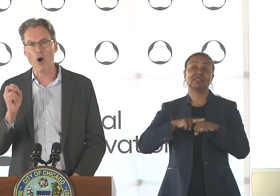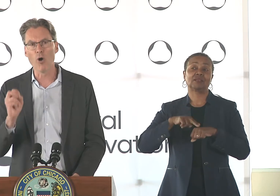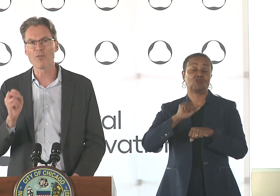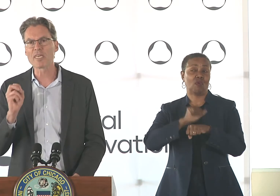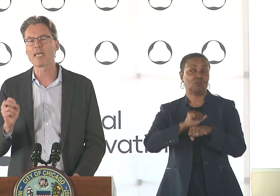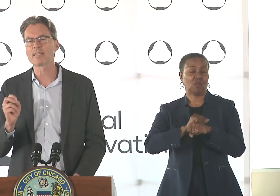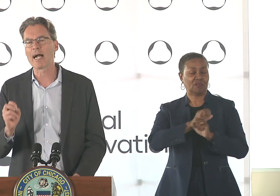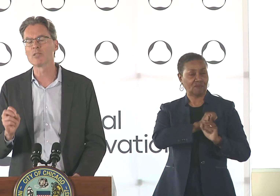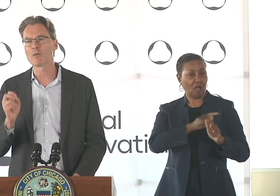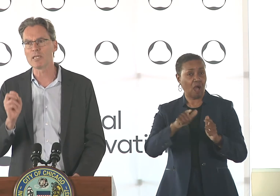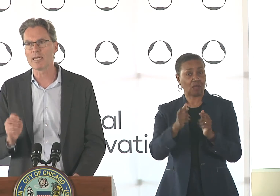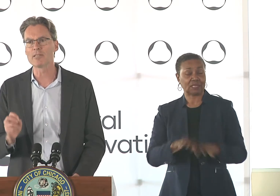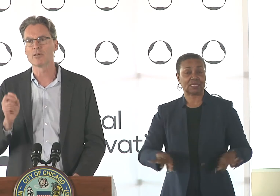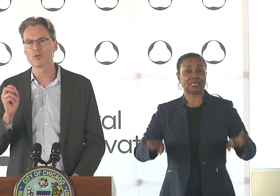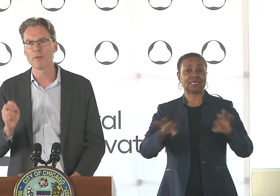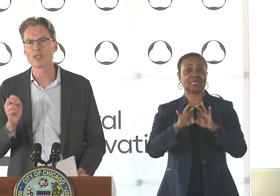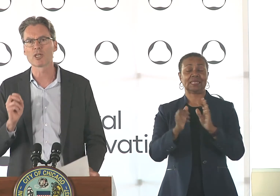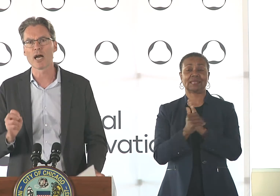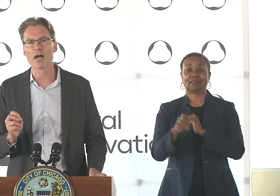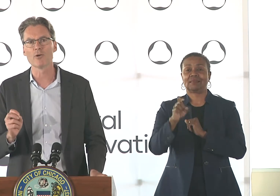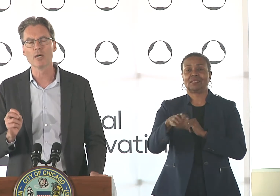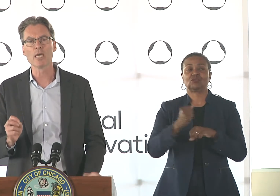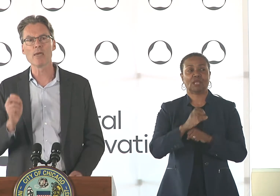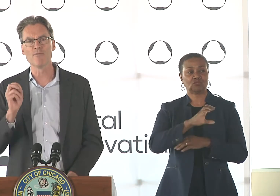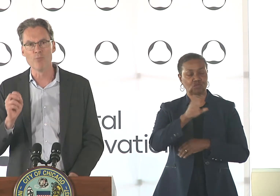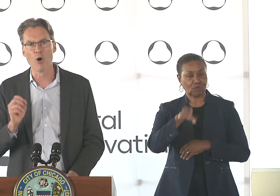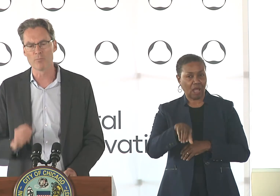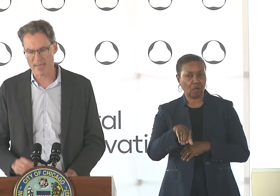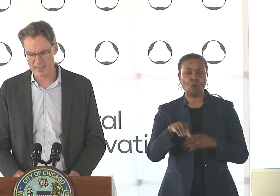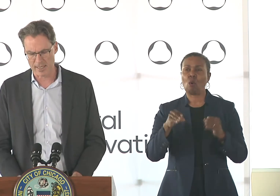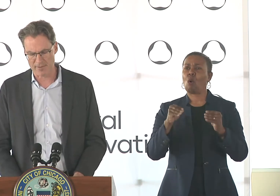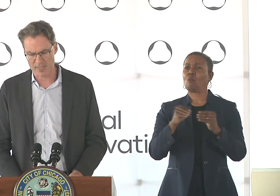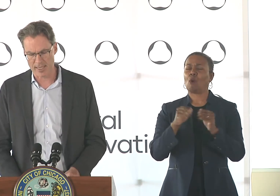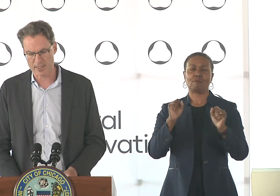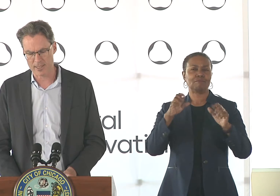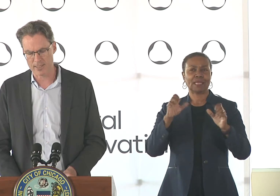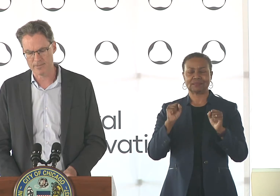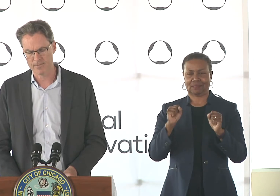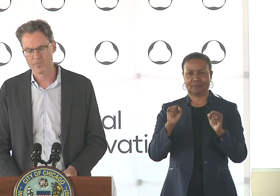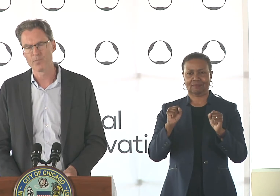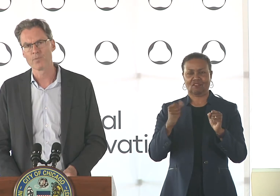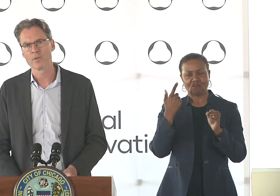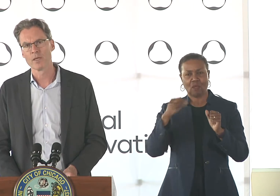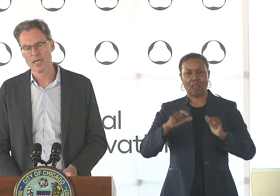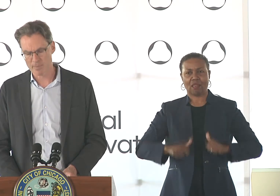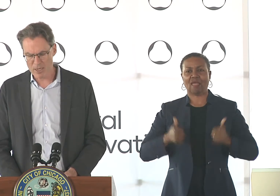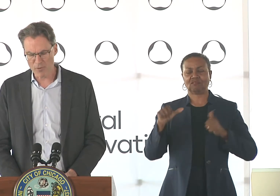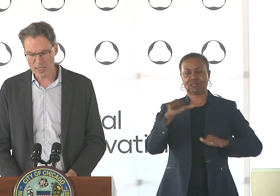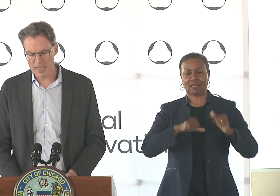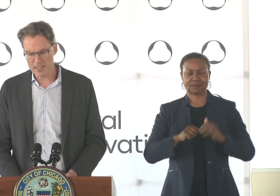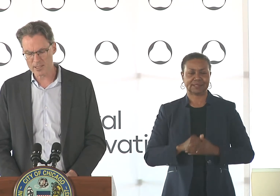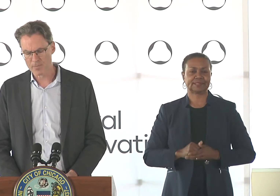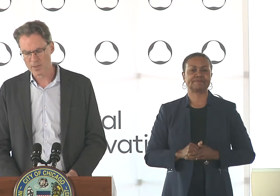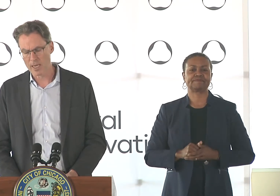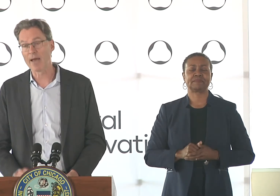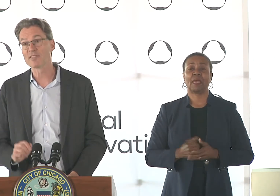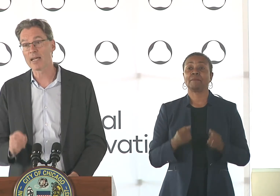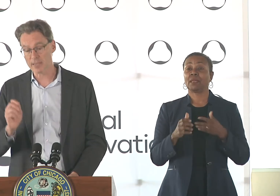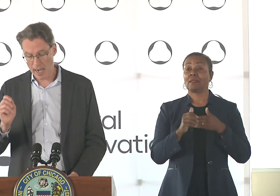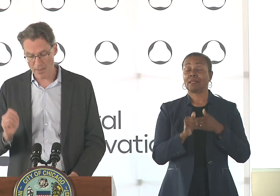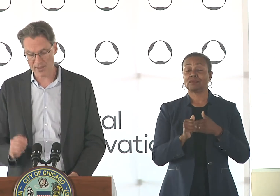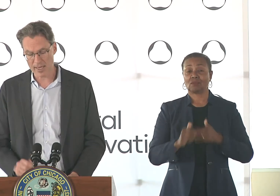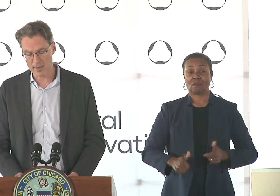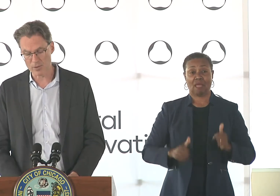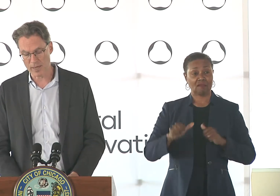of all the key talent we need to make Chicago even more amazing in life sciences. As many of our leaders in life